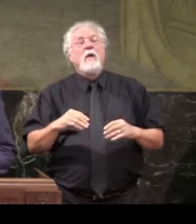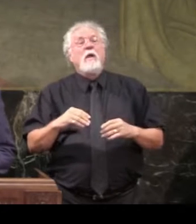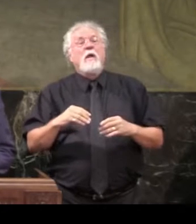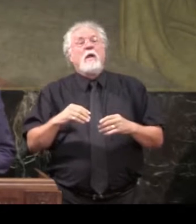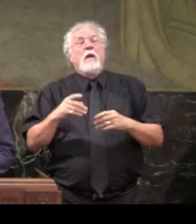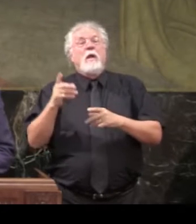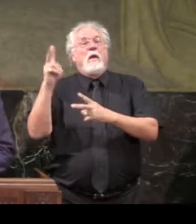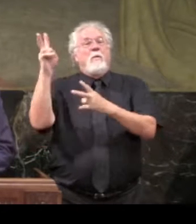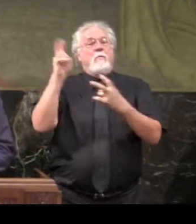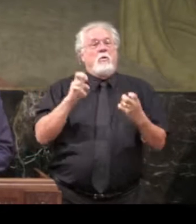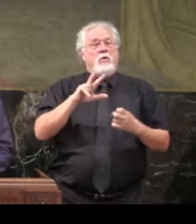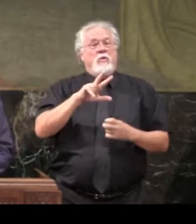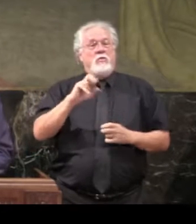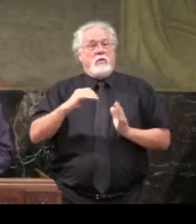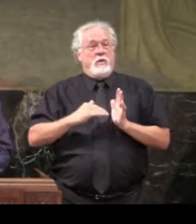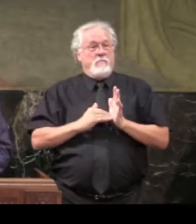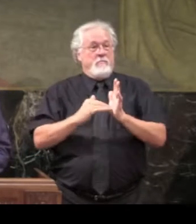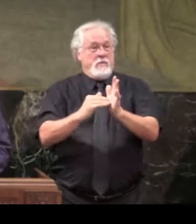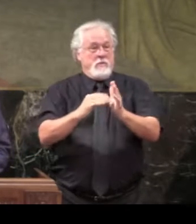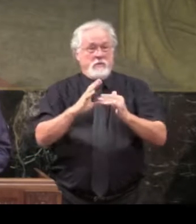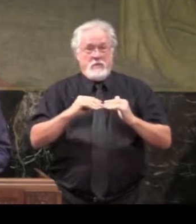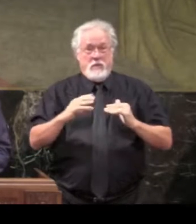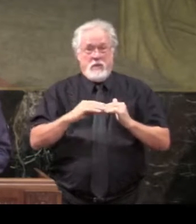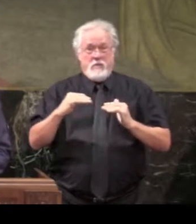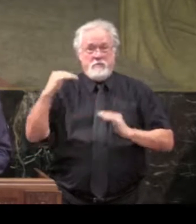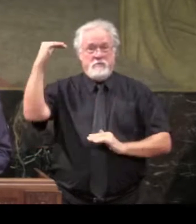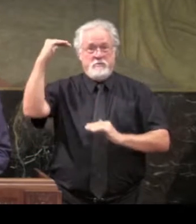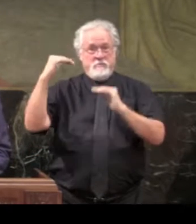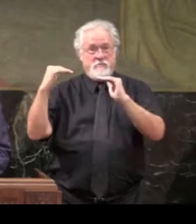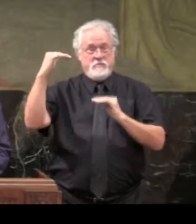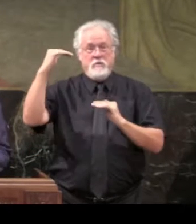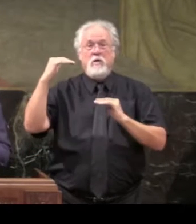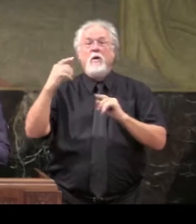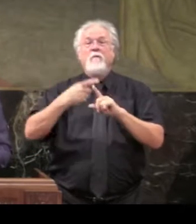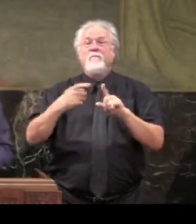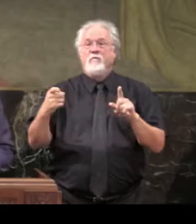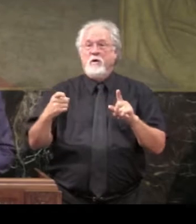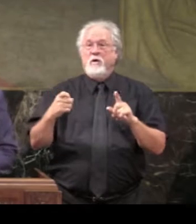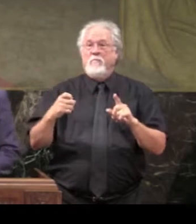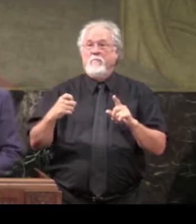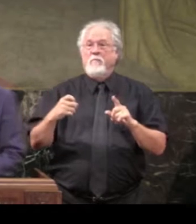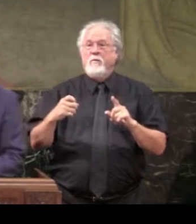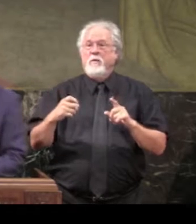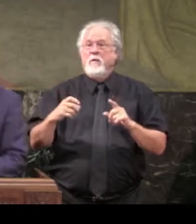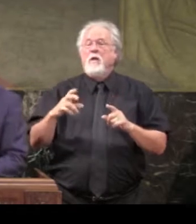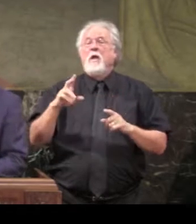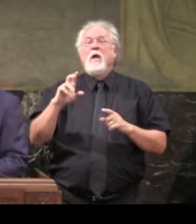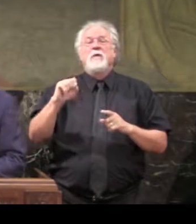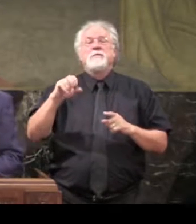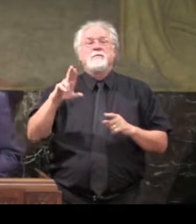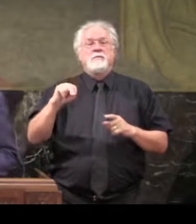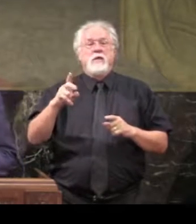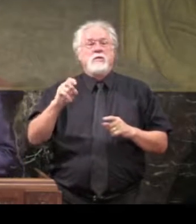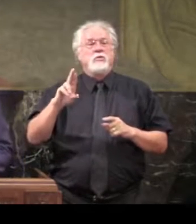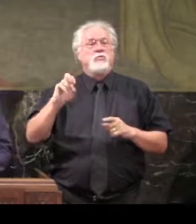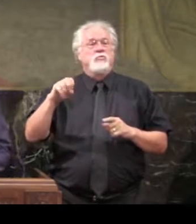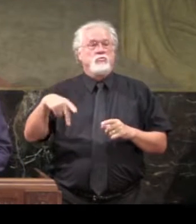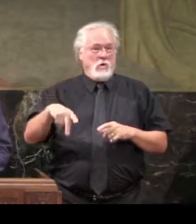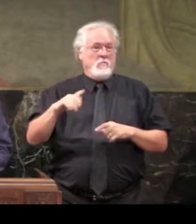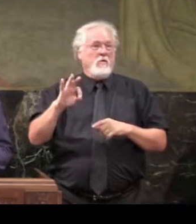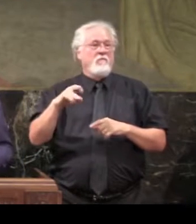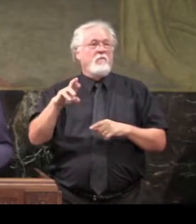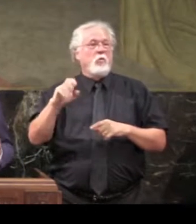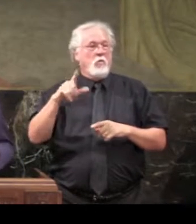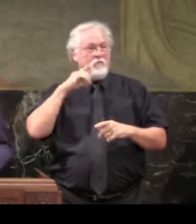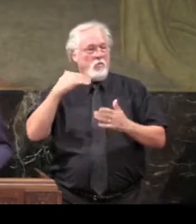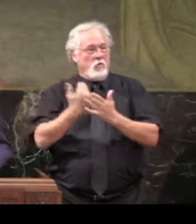leveraging another $30 million. $30 million from sun-drop fuels for new research and development.